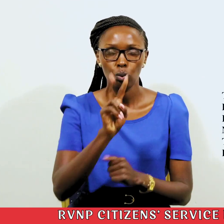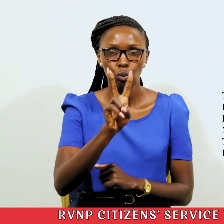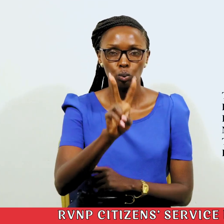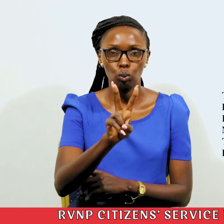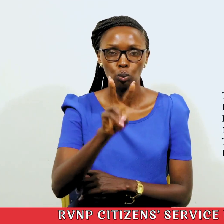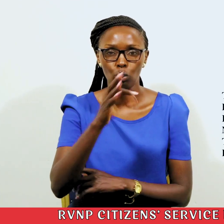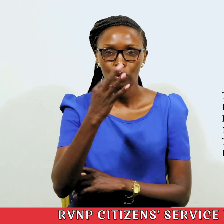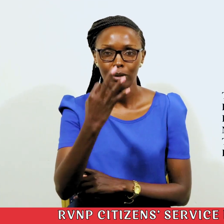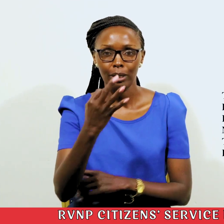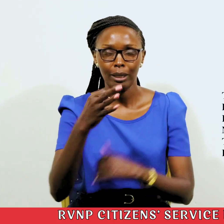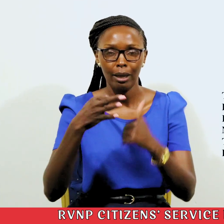238.